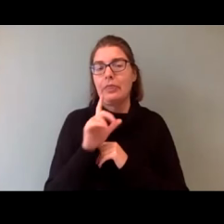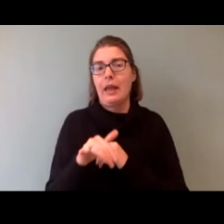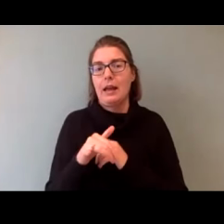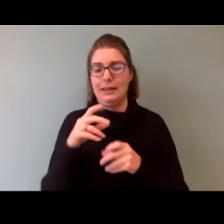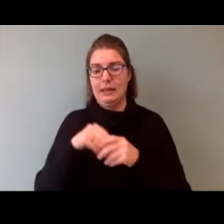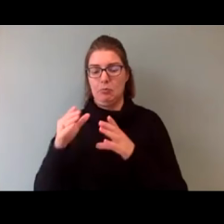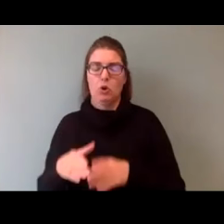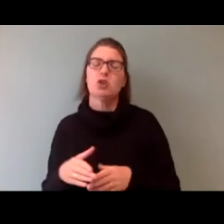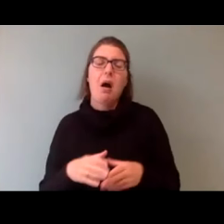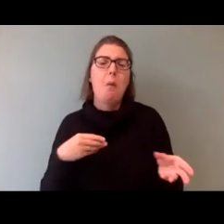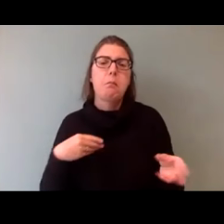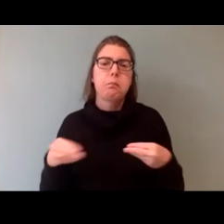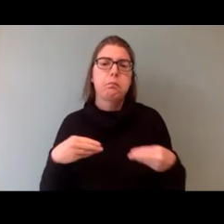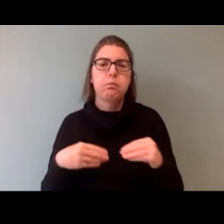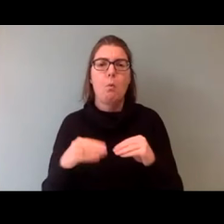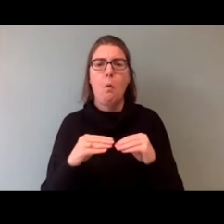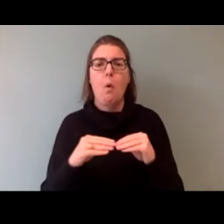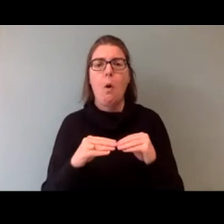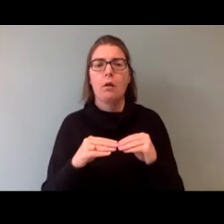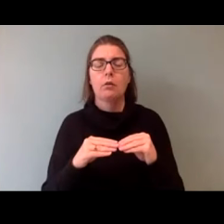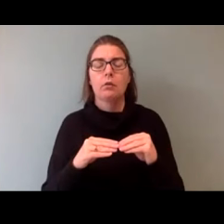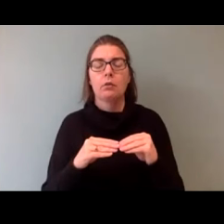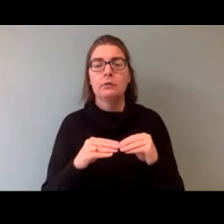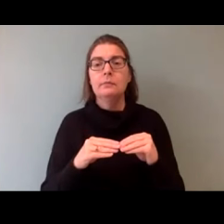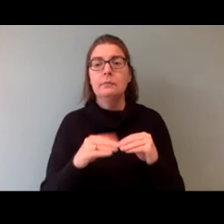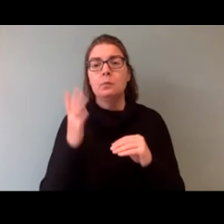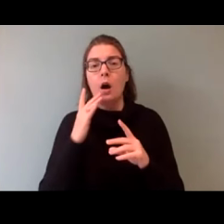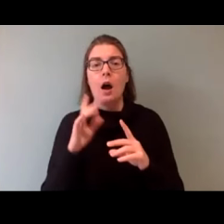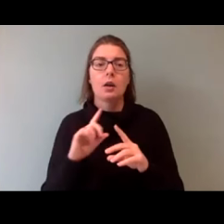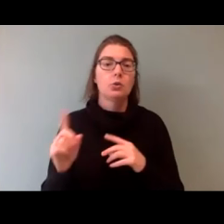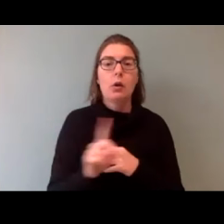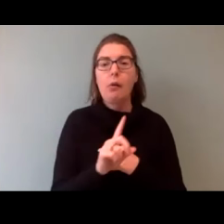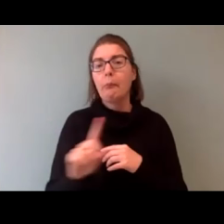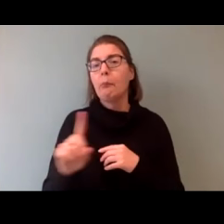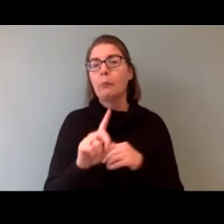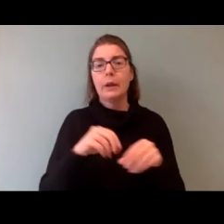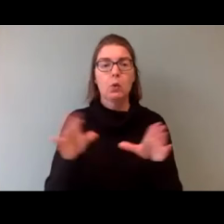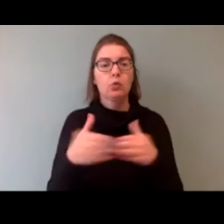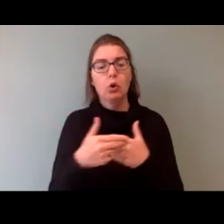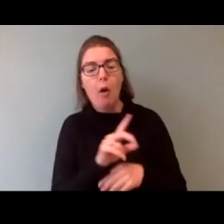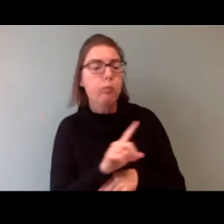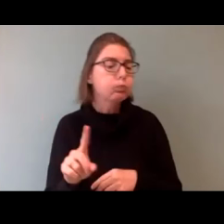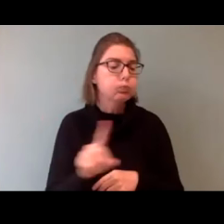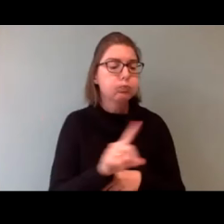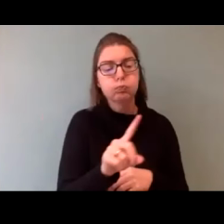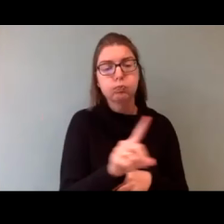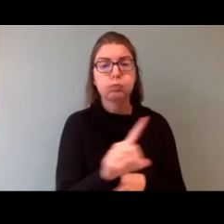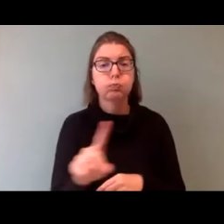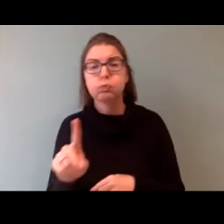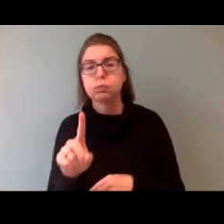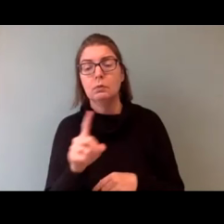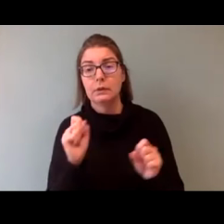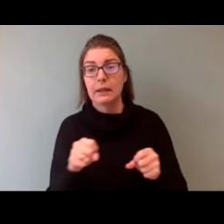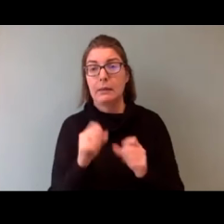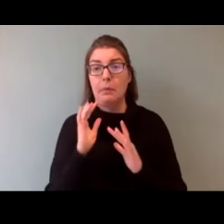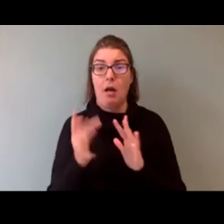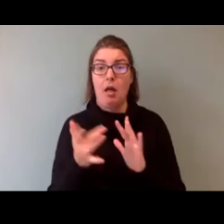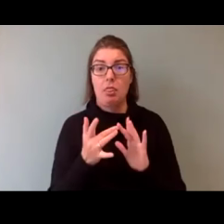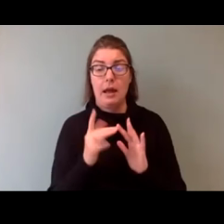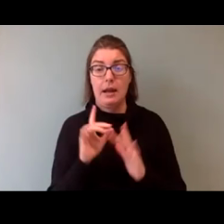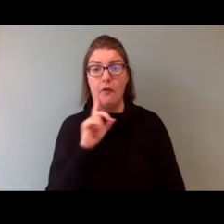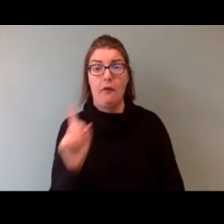person, because you have the ability to walk around the room. If you're walking around the room in a remote setting,